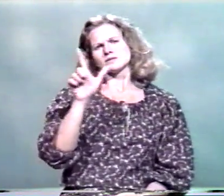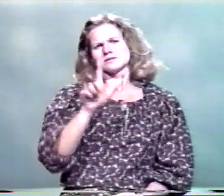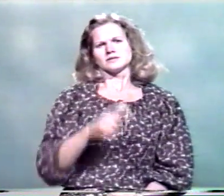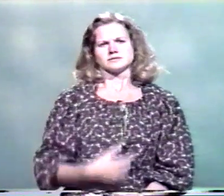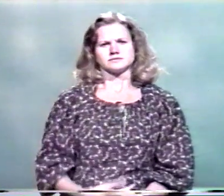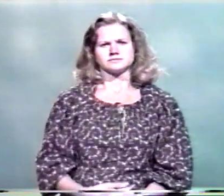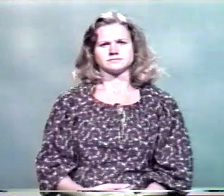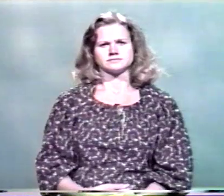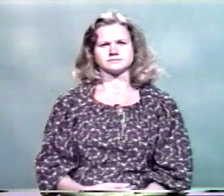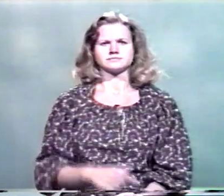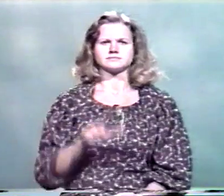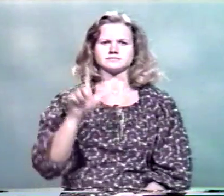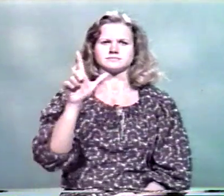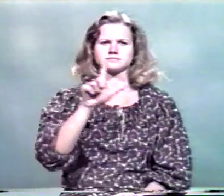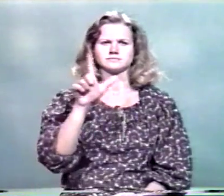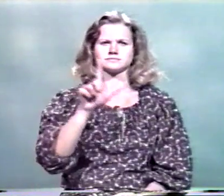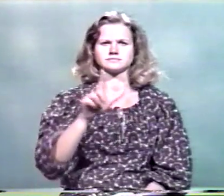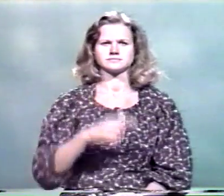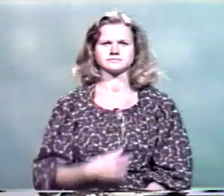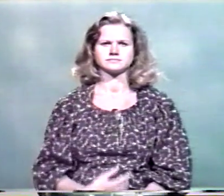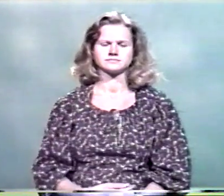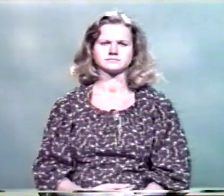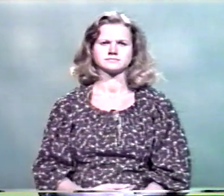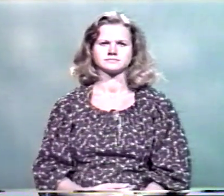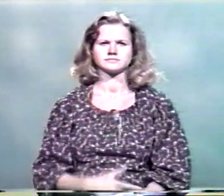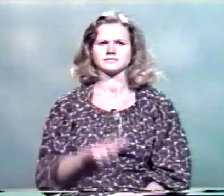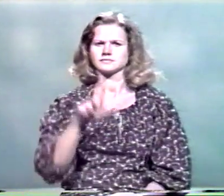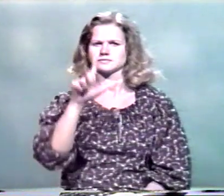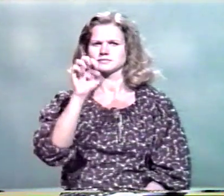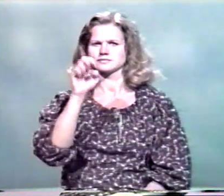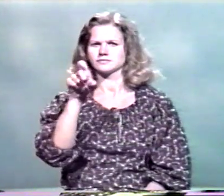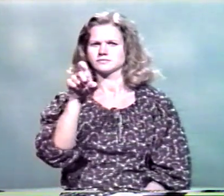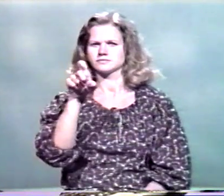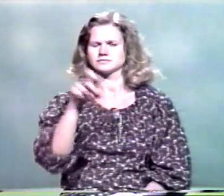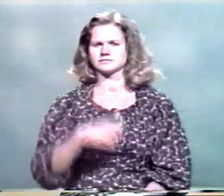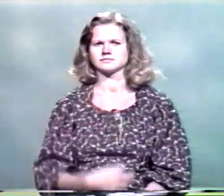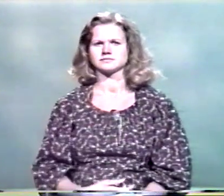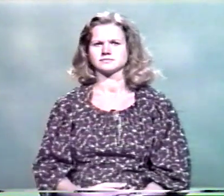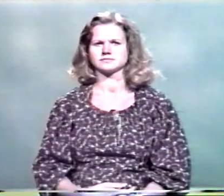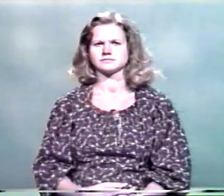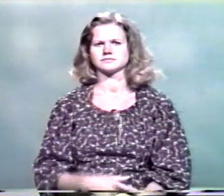Louisville. Lexington.